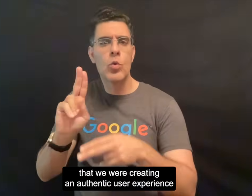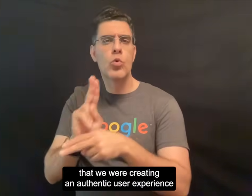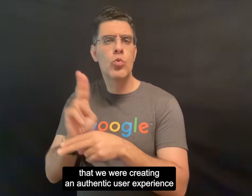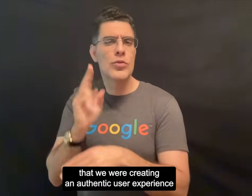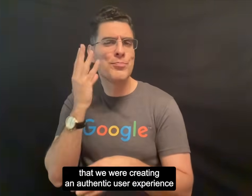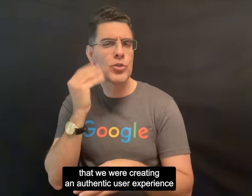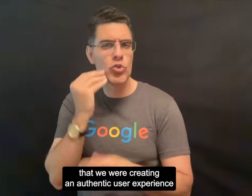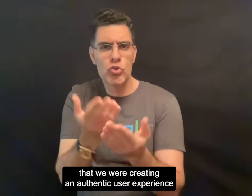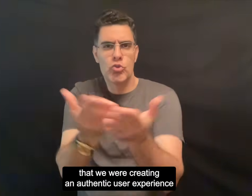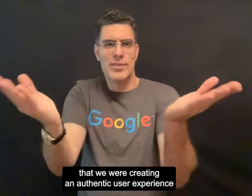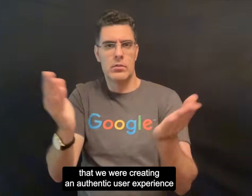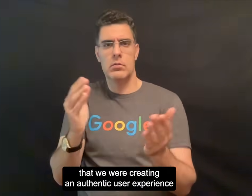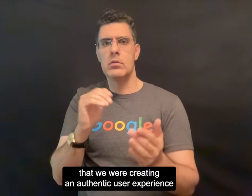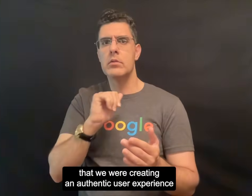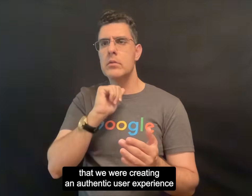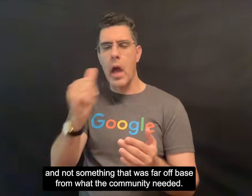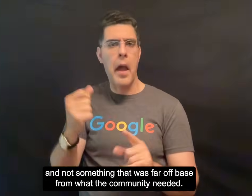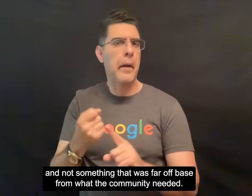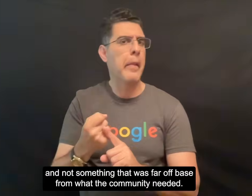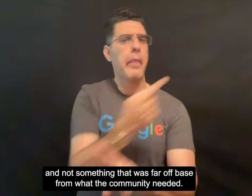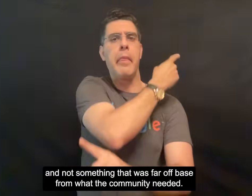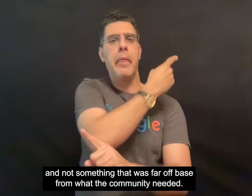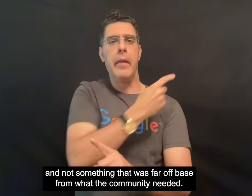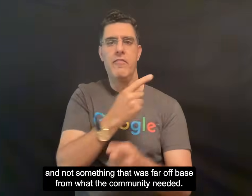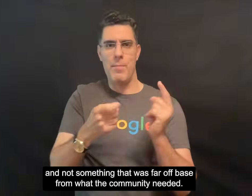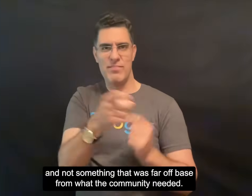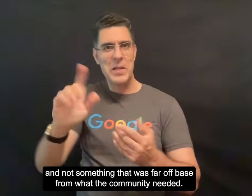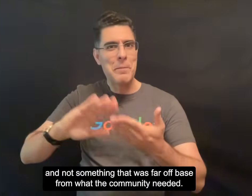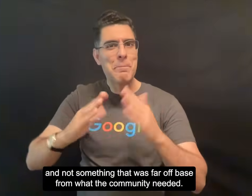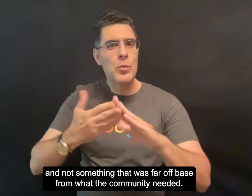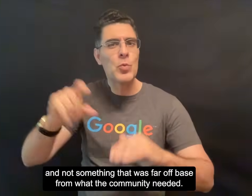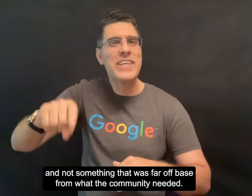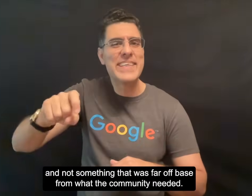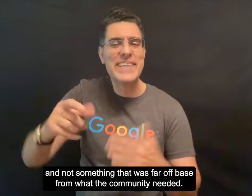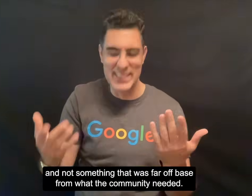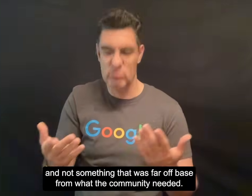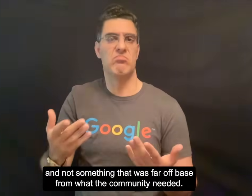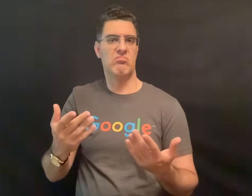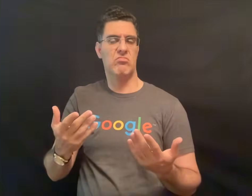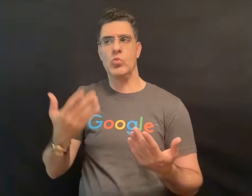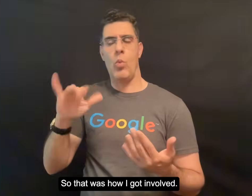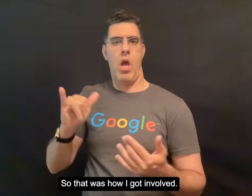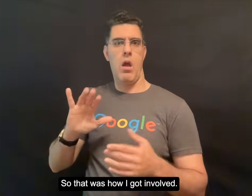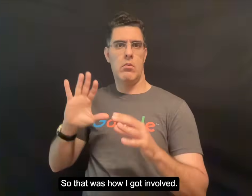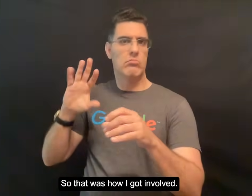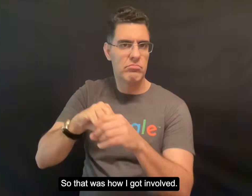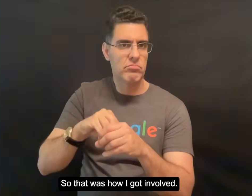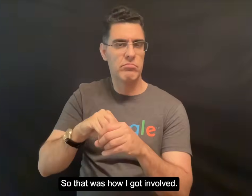authentic user experience and not something that was far off base from what the community needed. So that was how I got